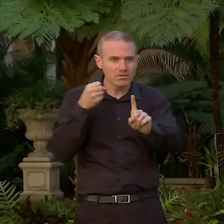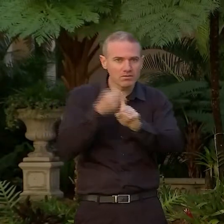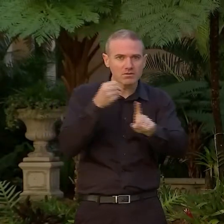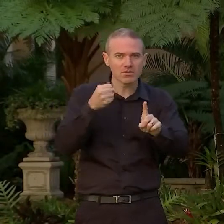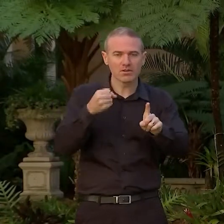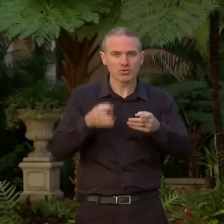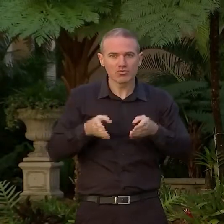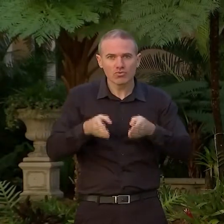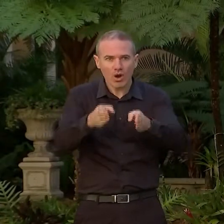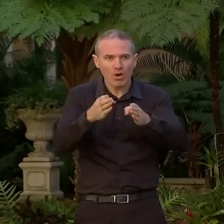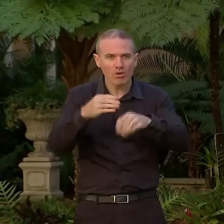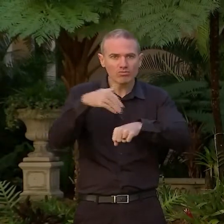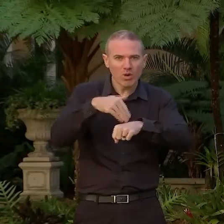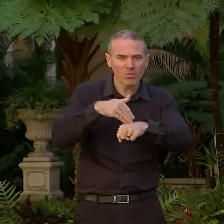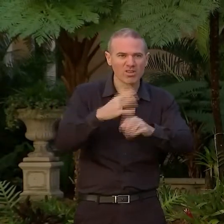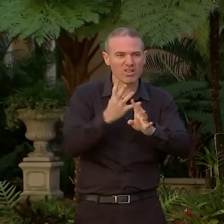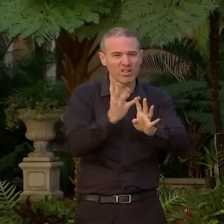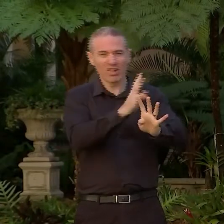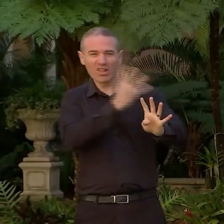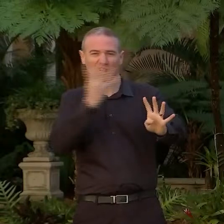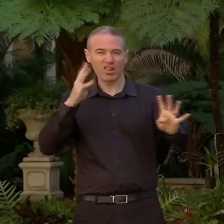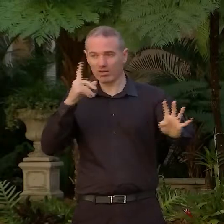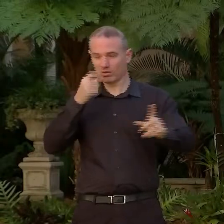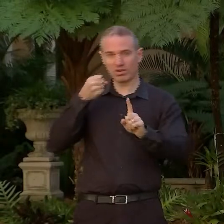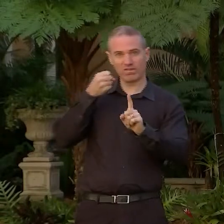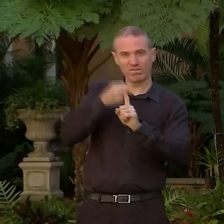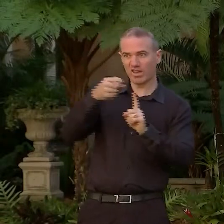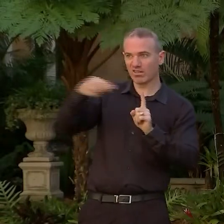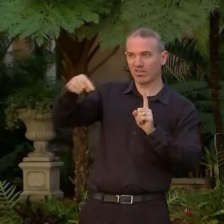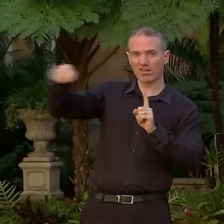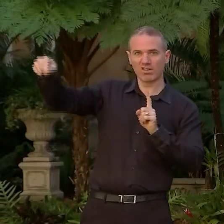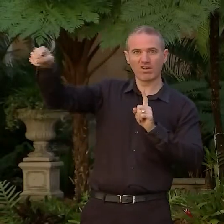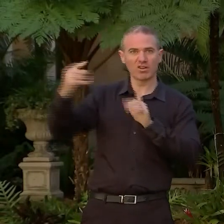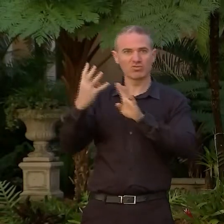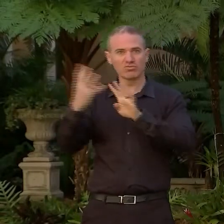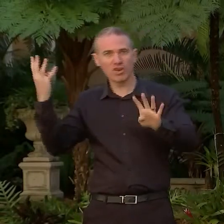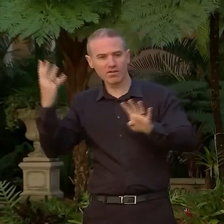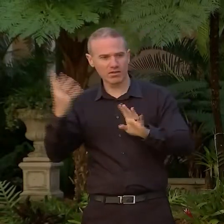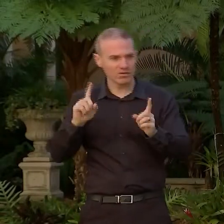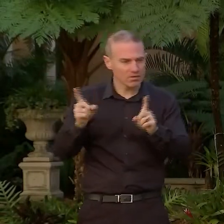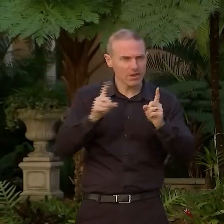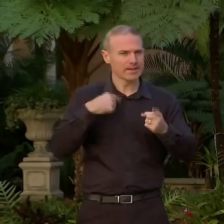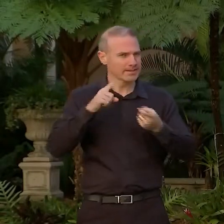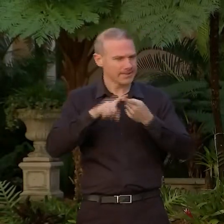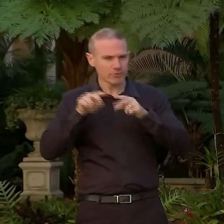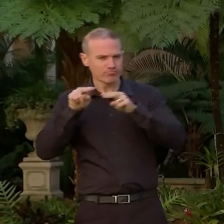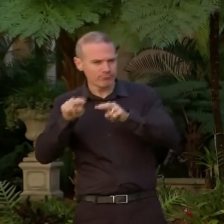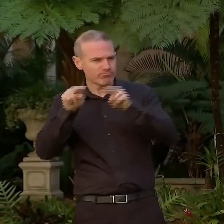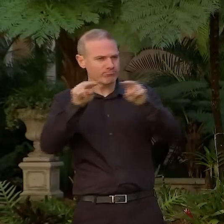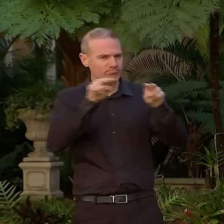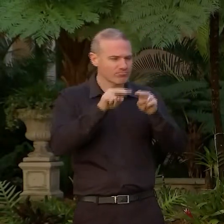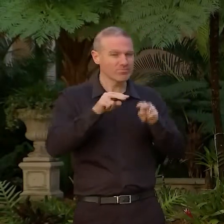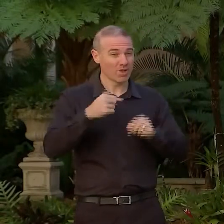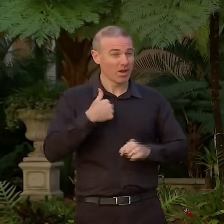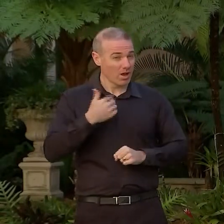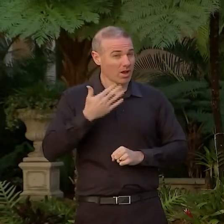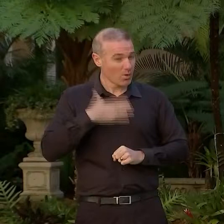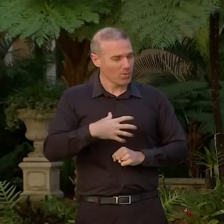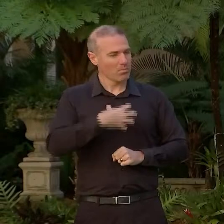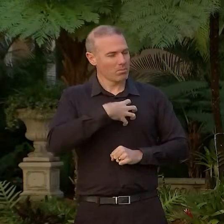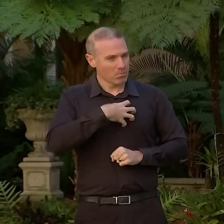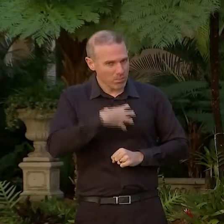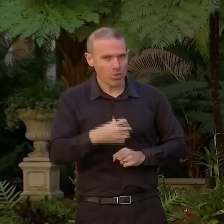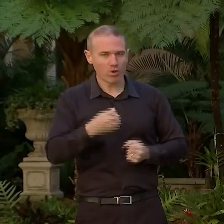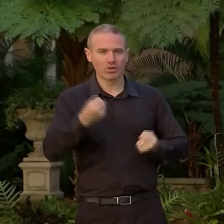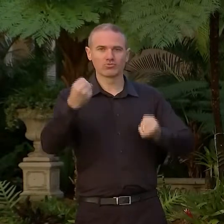impediments that those long lines of cars might cause. So we'll continue to look at that. I am still keen to see other drive-through centres